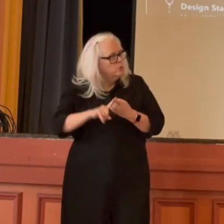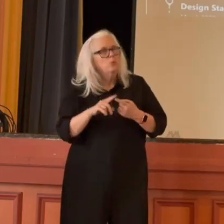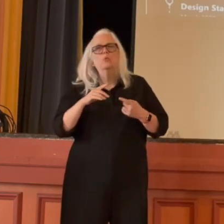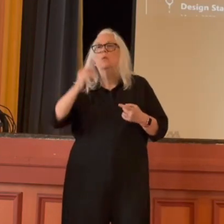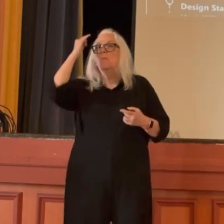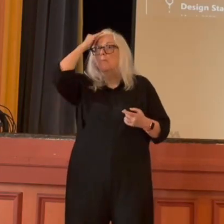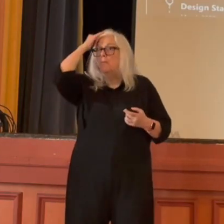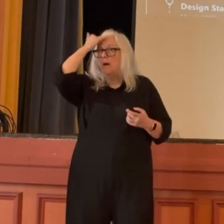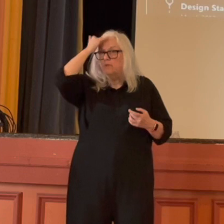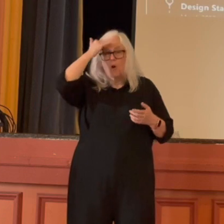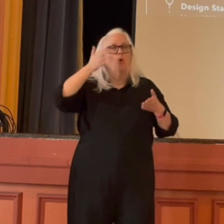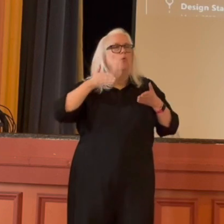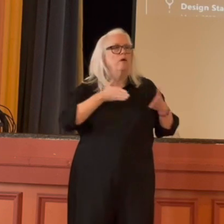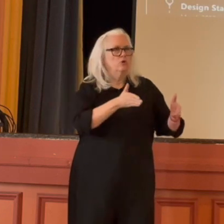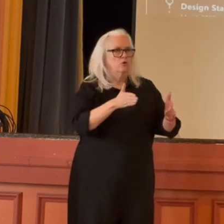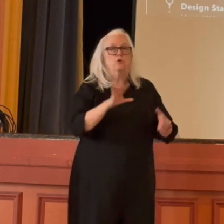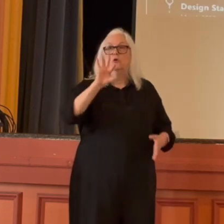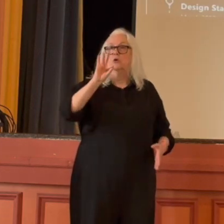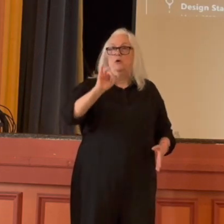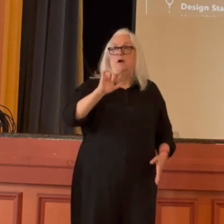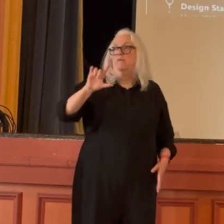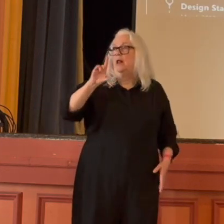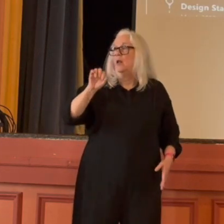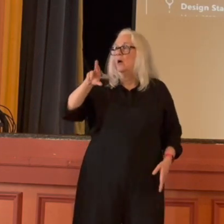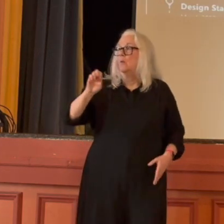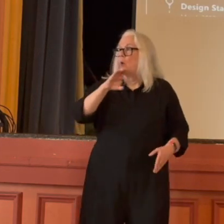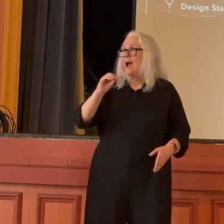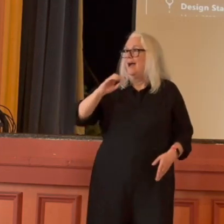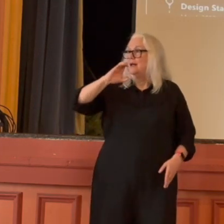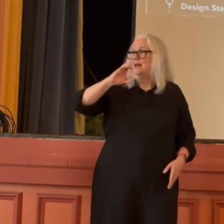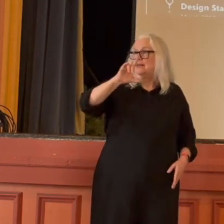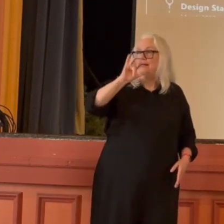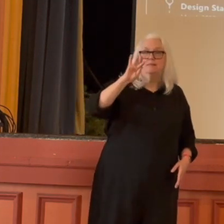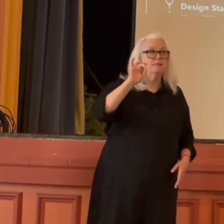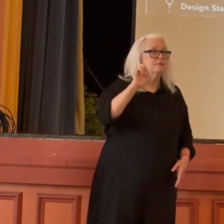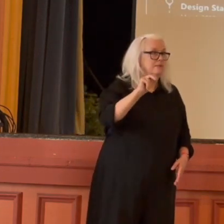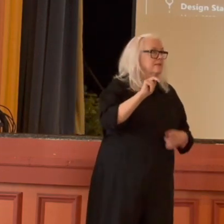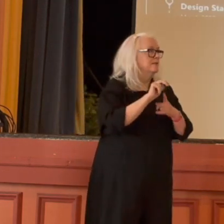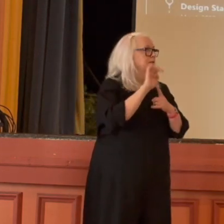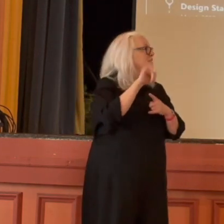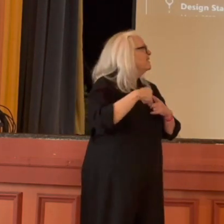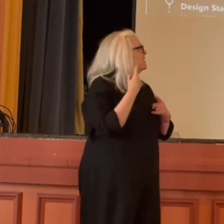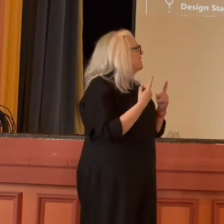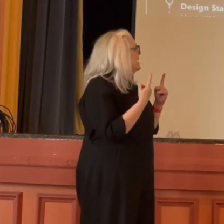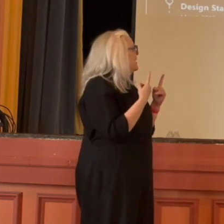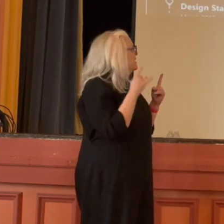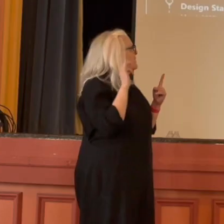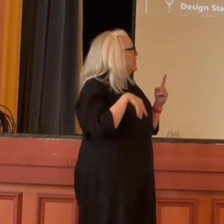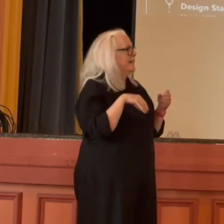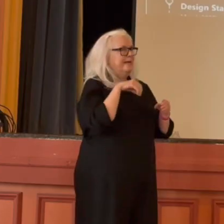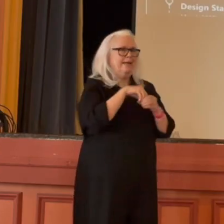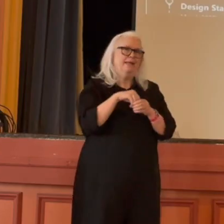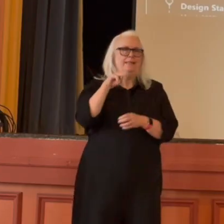Fillmore and Clinton, again, this one is one of those in the